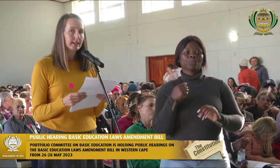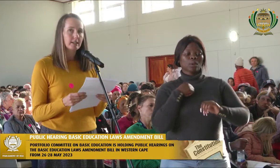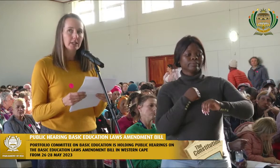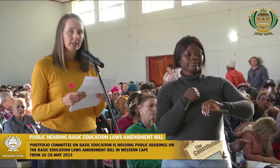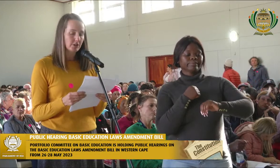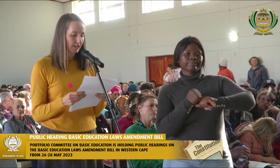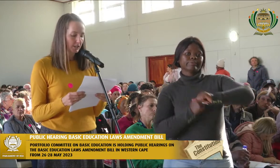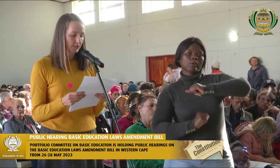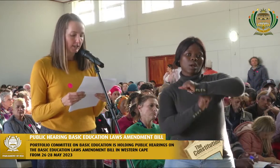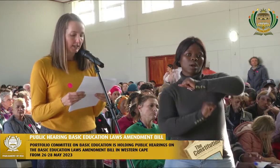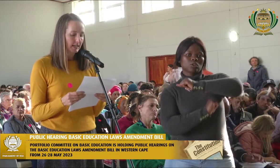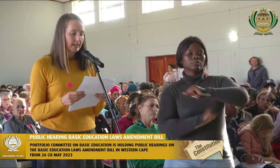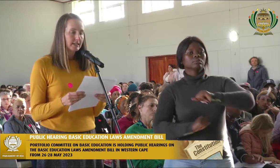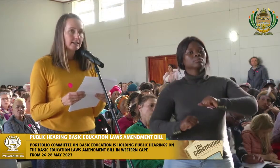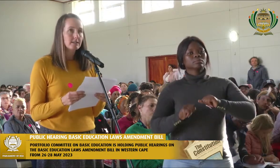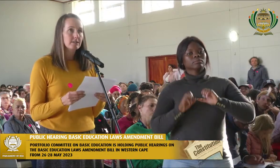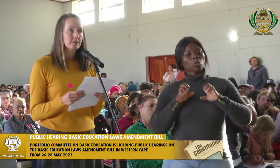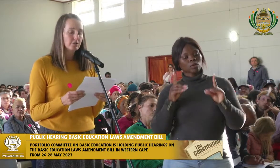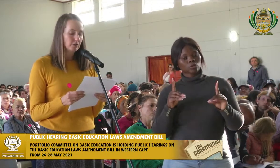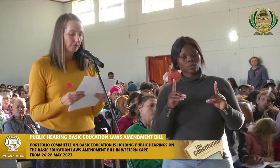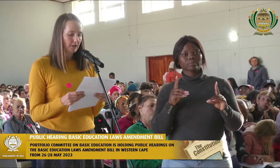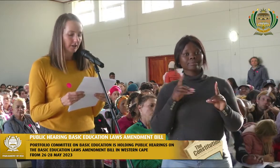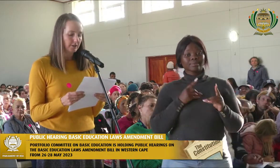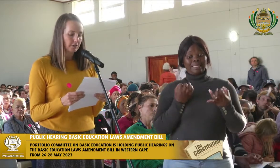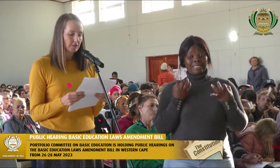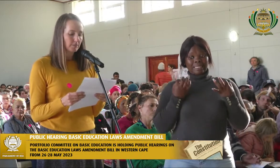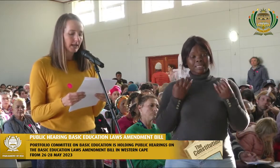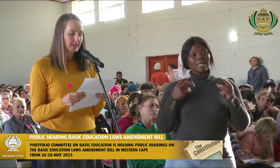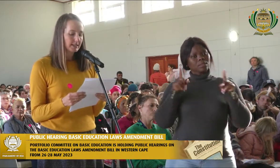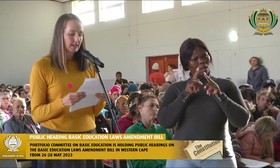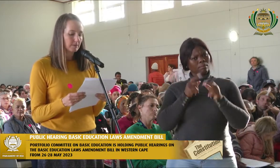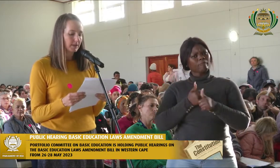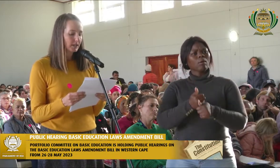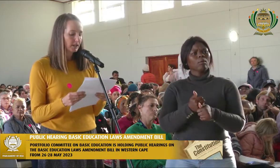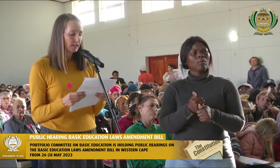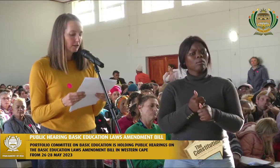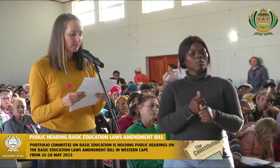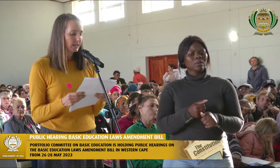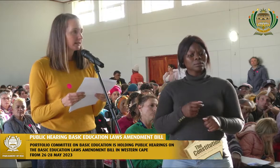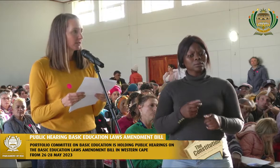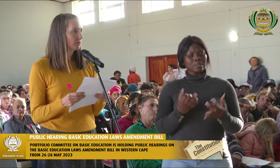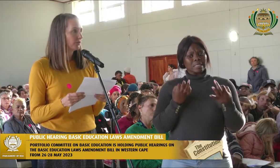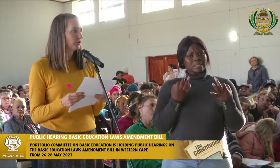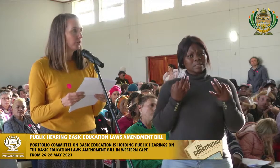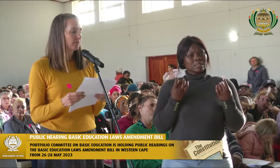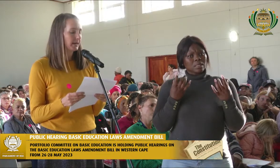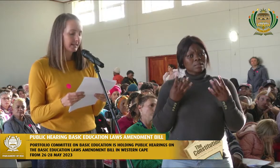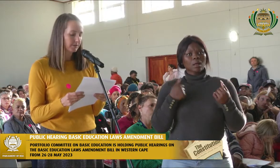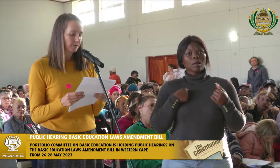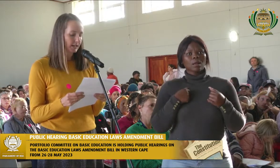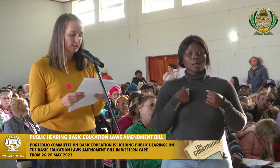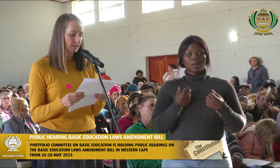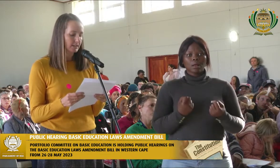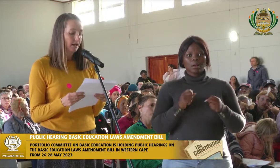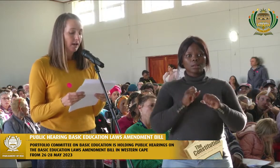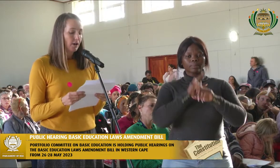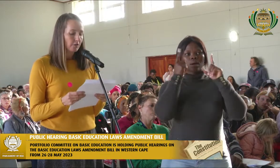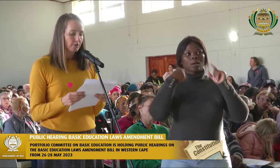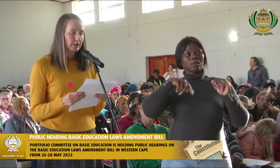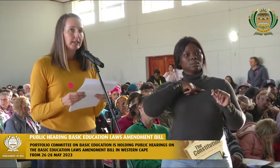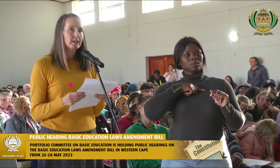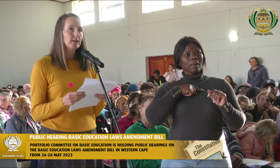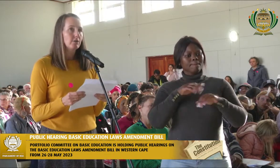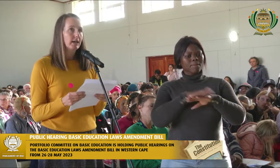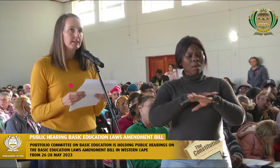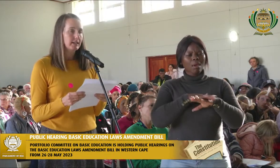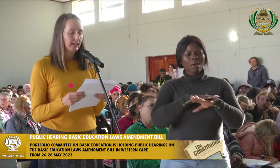phase of his academic education, his sister soon followed, surprising us by earlier abilities to perform the basic functions